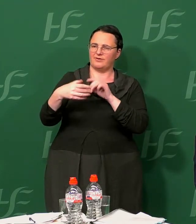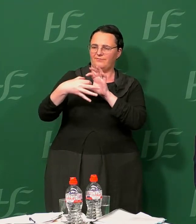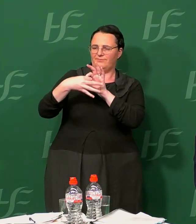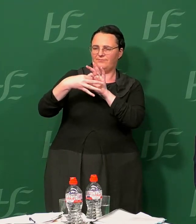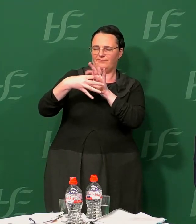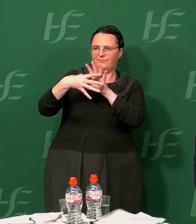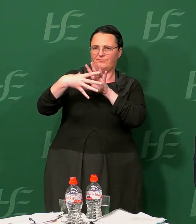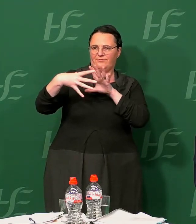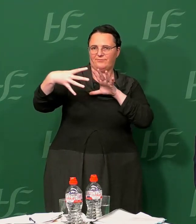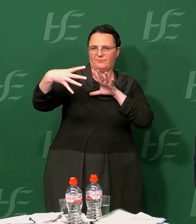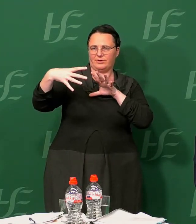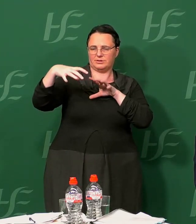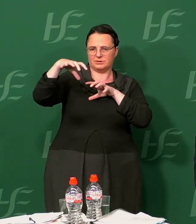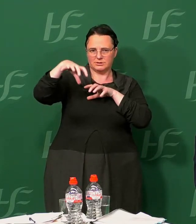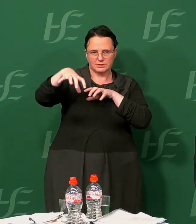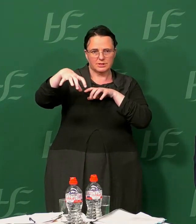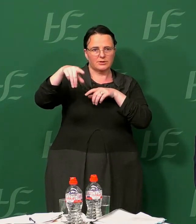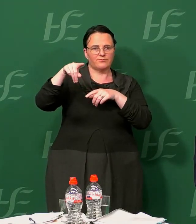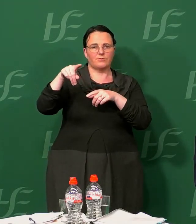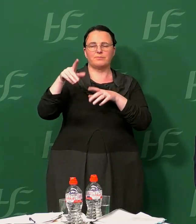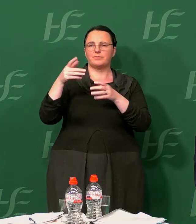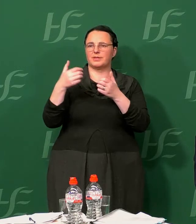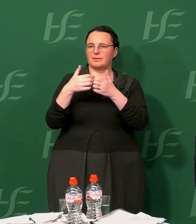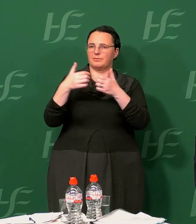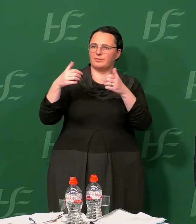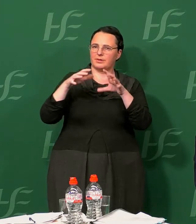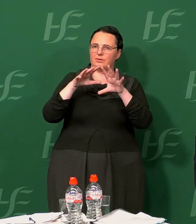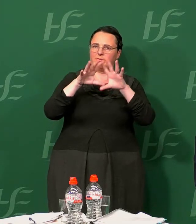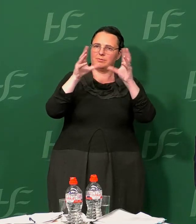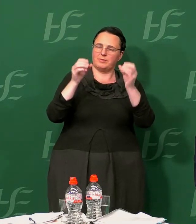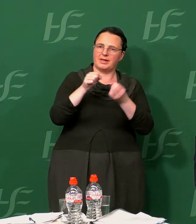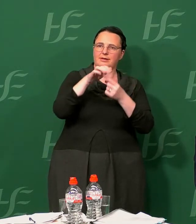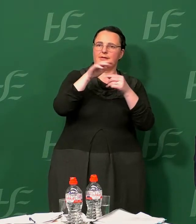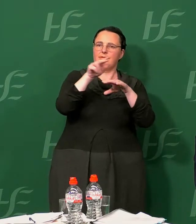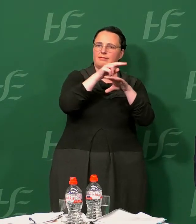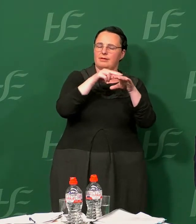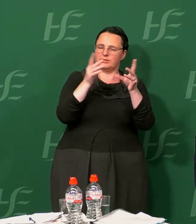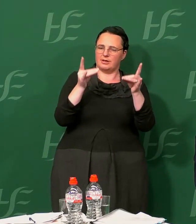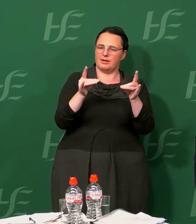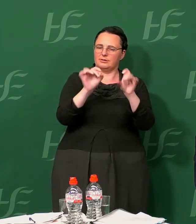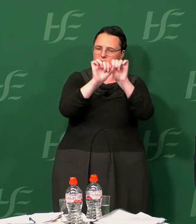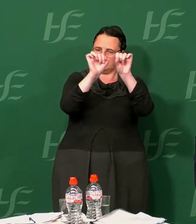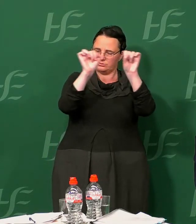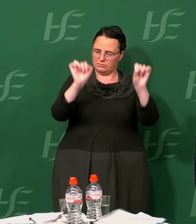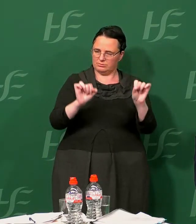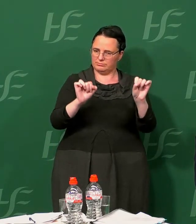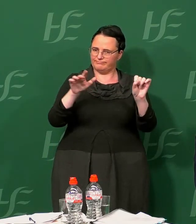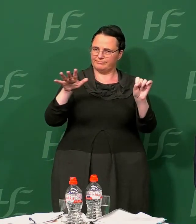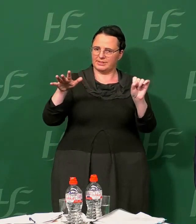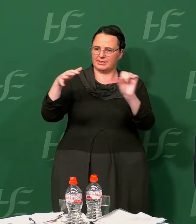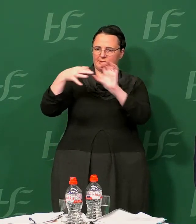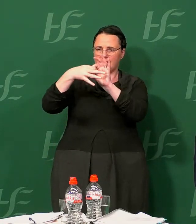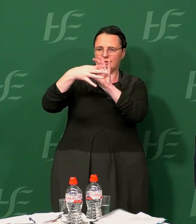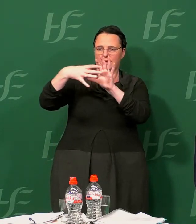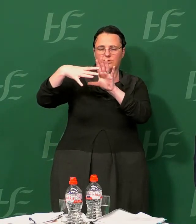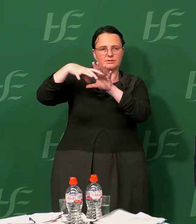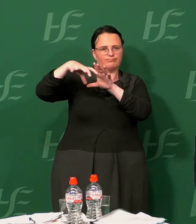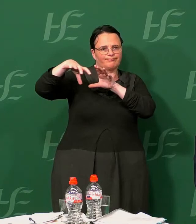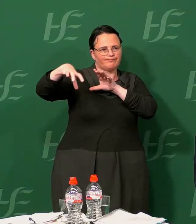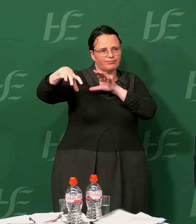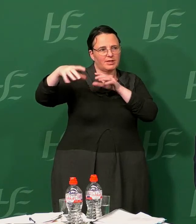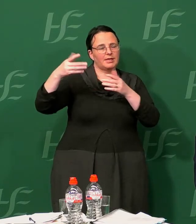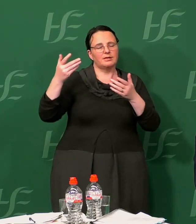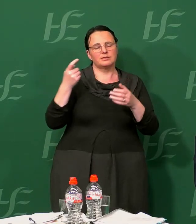technically because of the attack from the main national health infrastructure. But any indication, as we speak